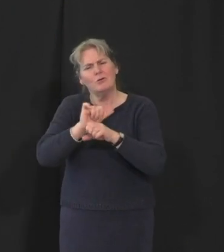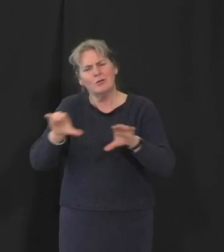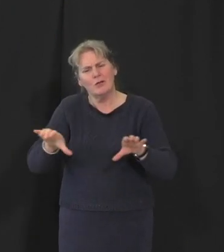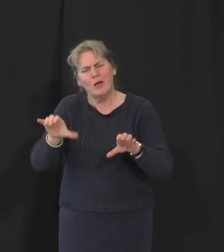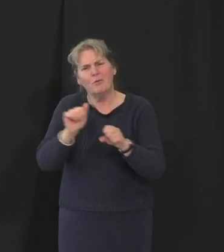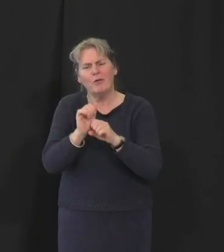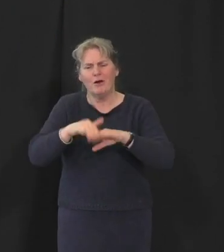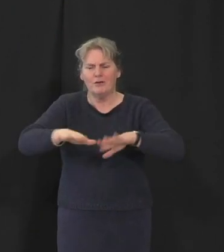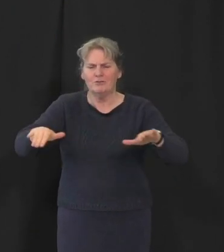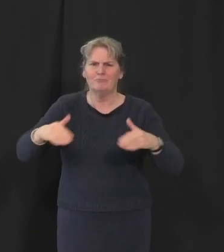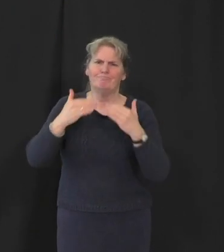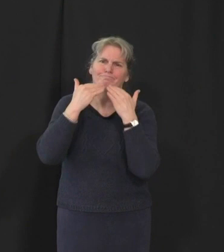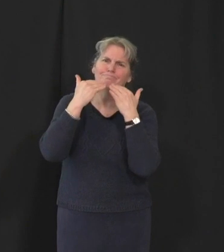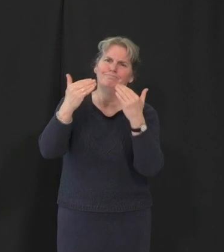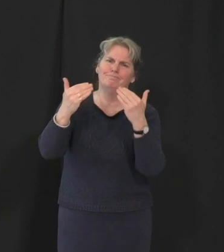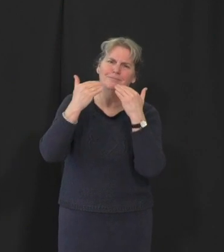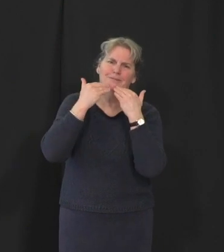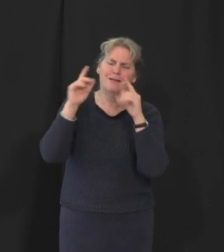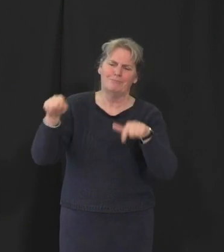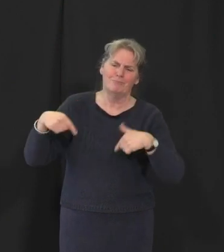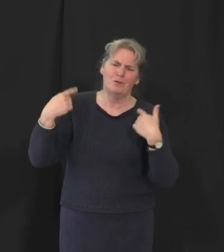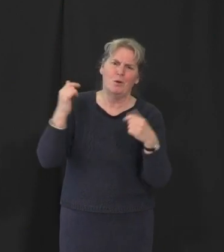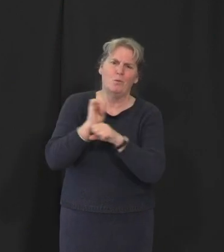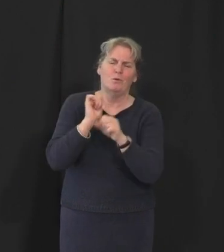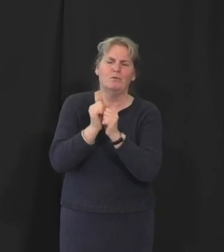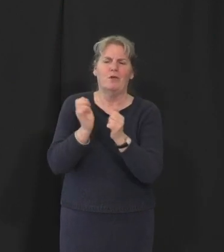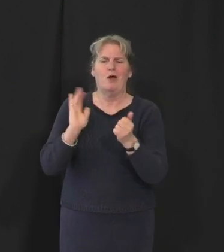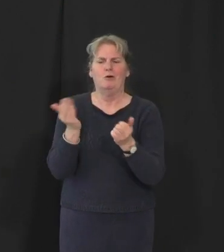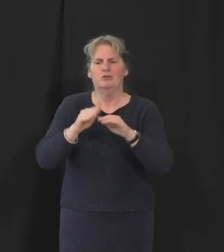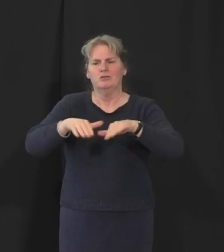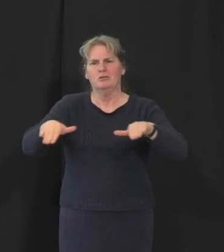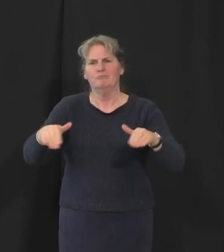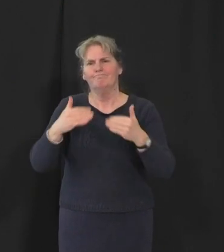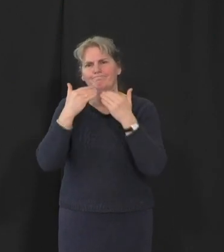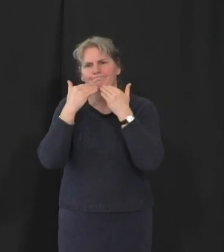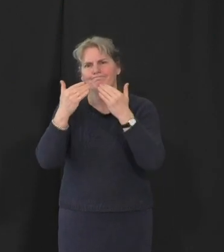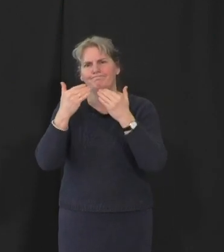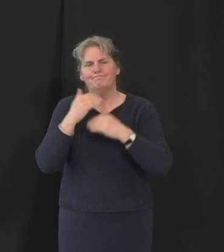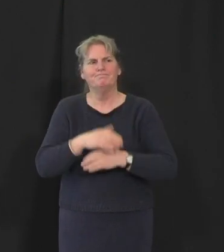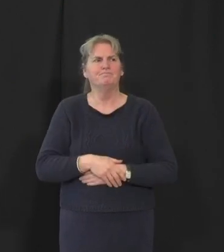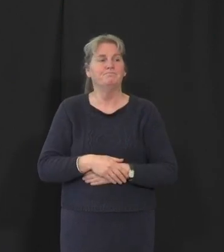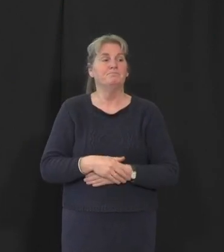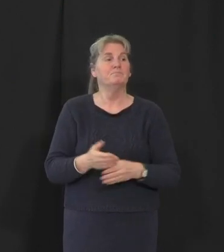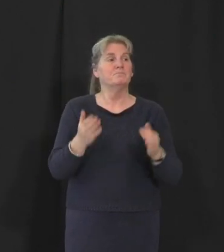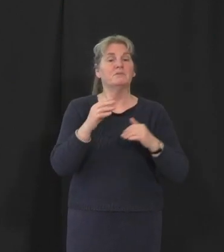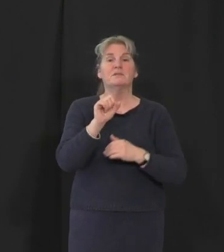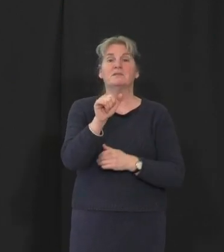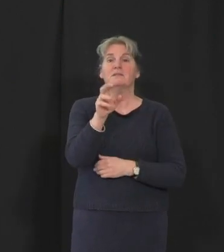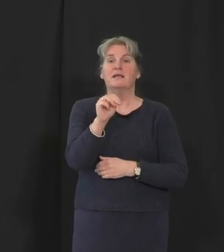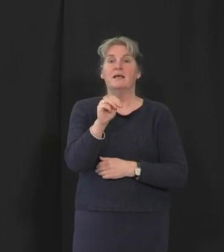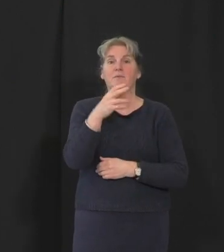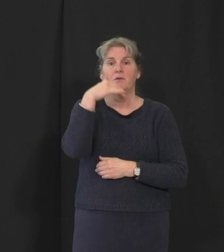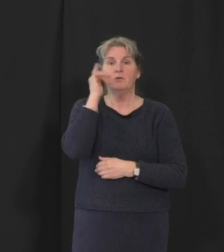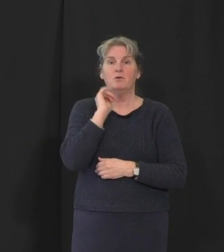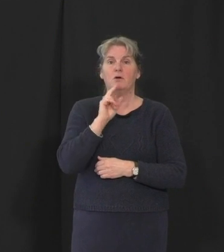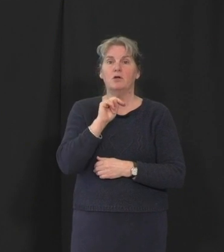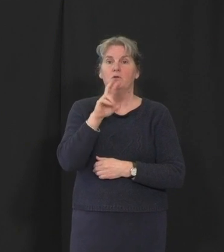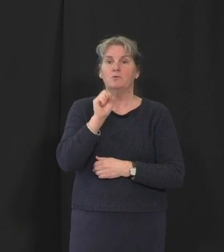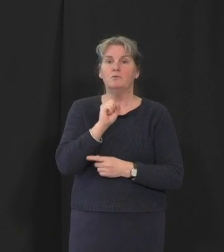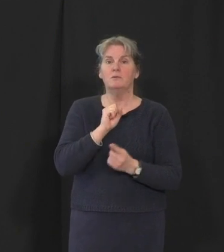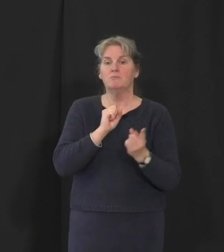our children, thank you very, very much for all your continued work. Okay. Sam, Yukon News?